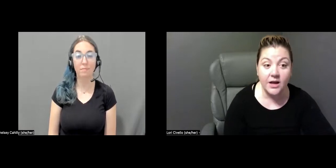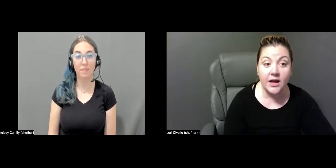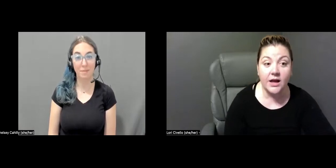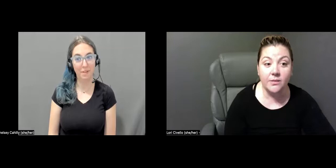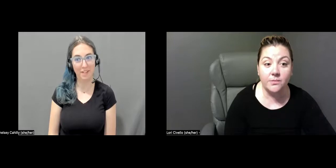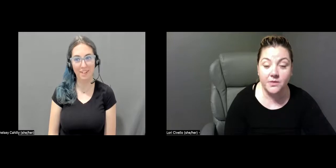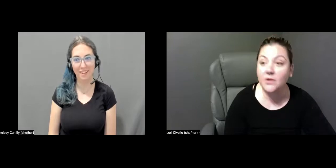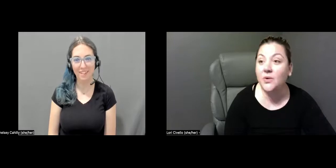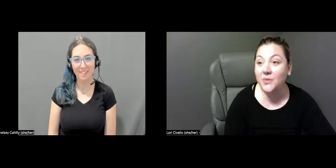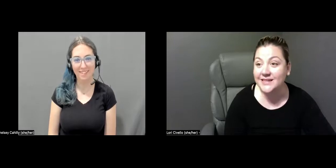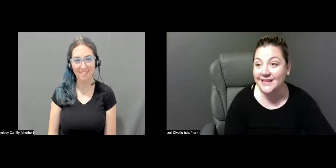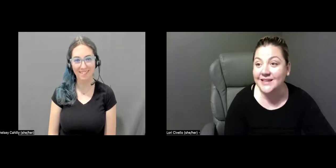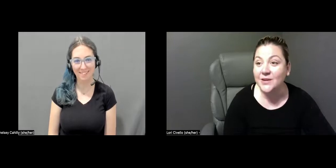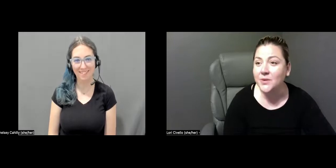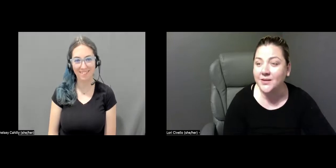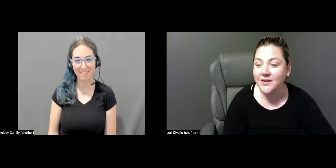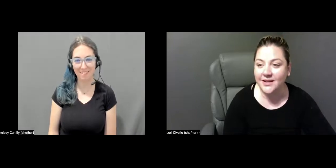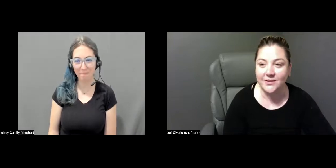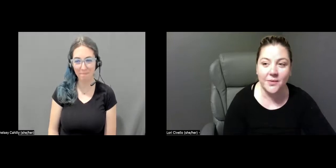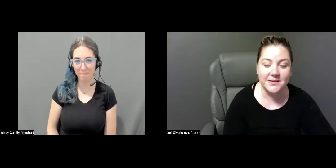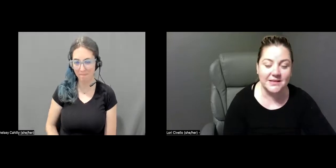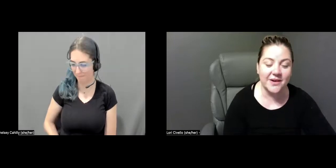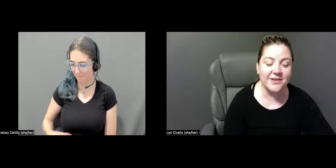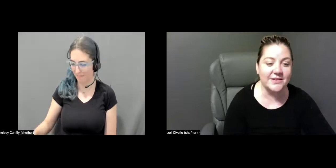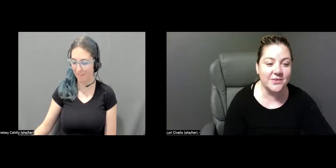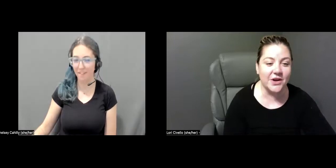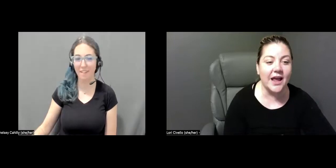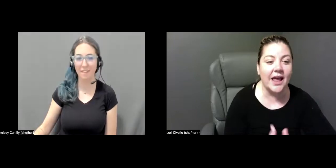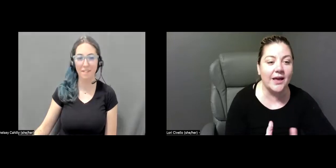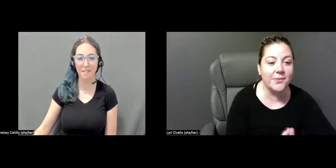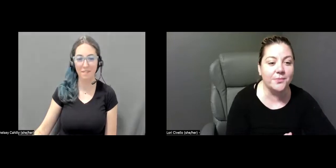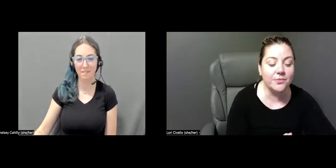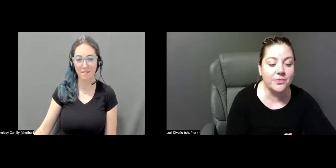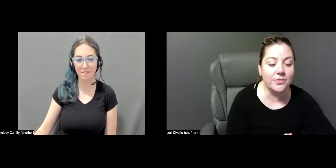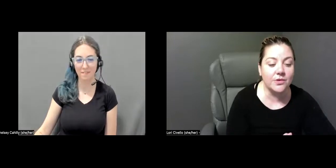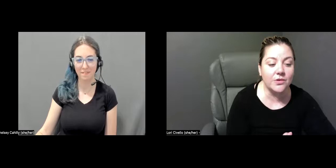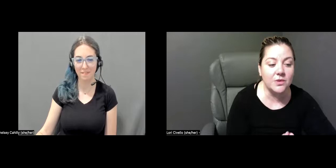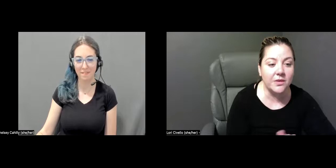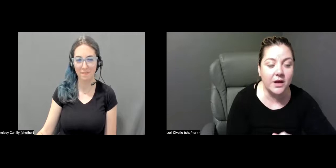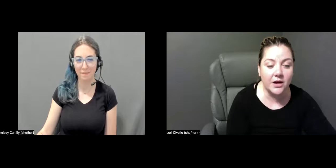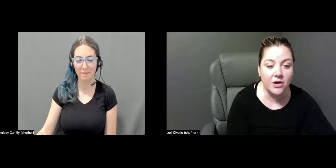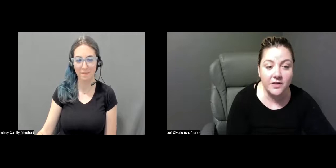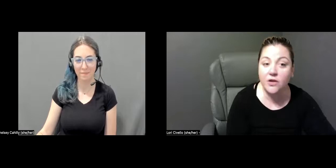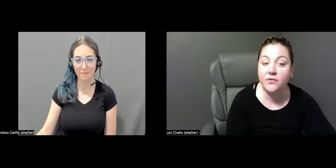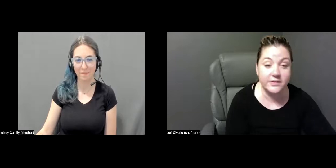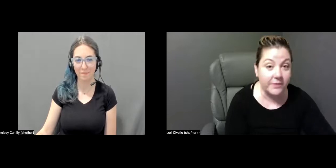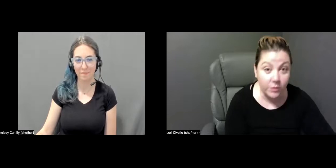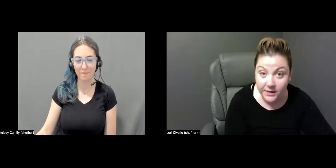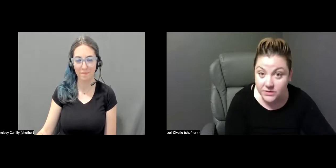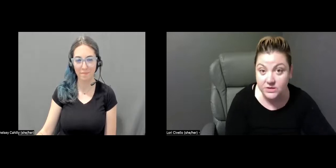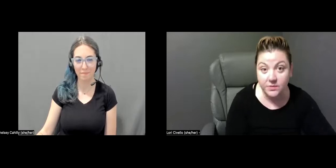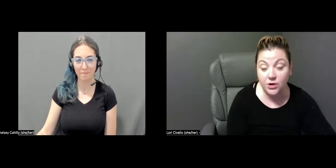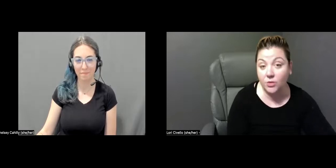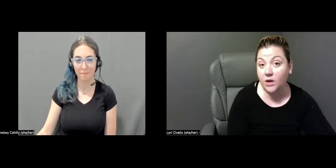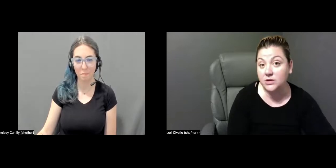there. We did. We did. We're good. We're almost at 2 hours, so we're good. So we got it all in there. If there's something we